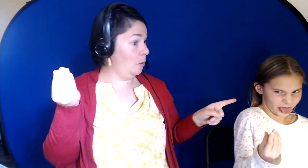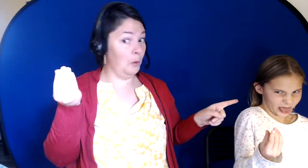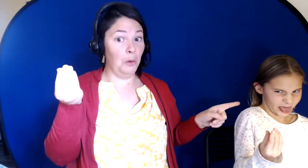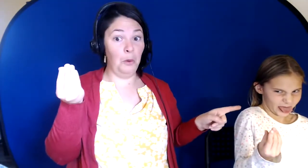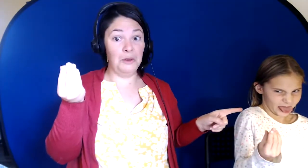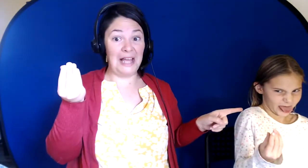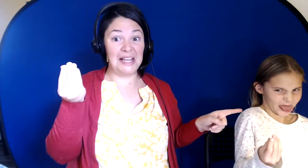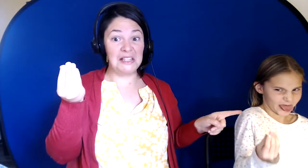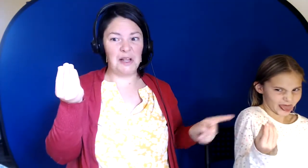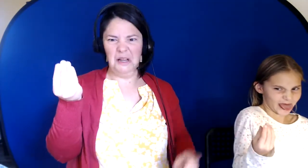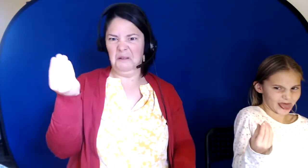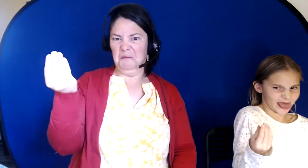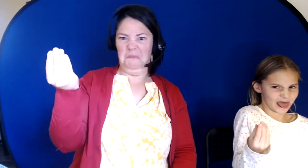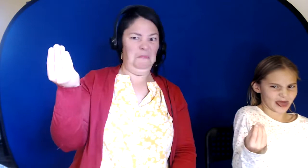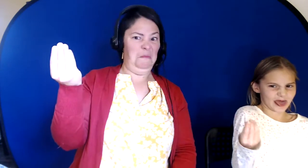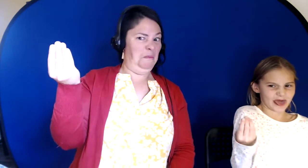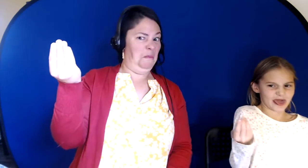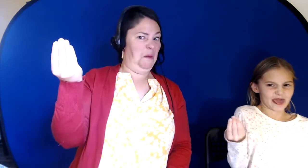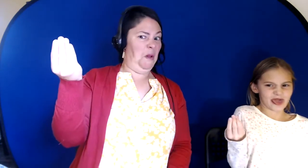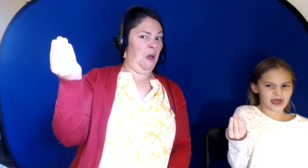Oh, nice one.